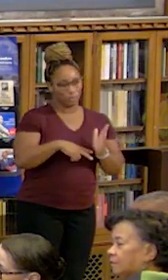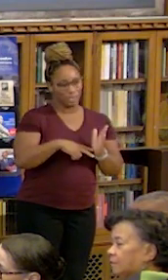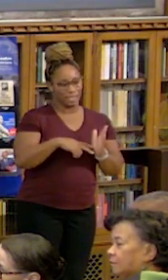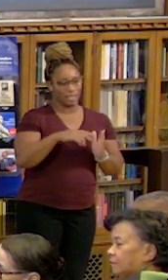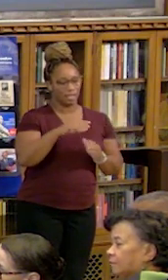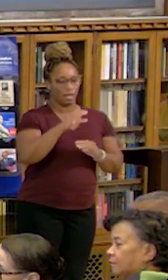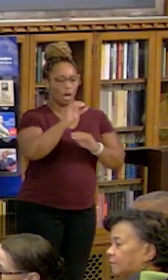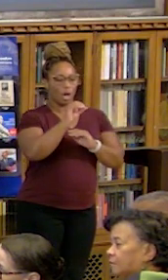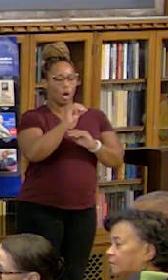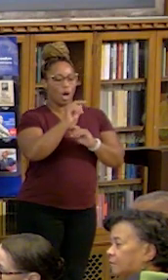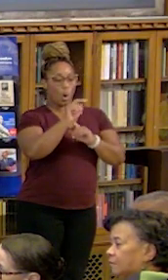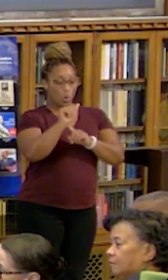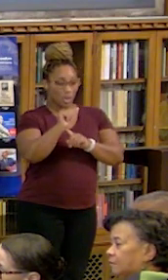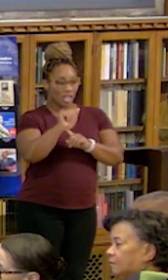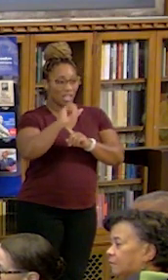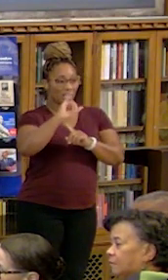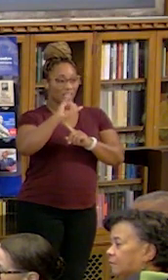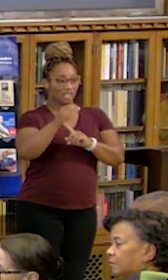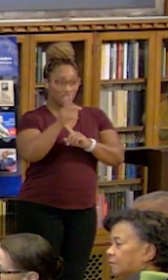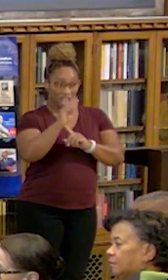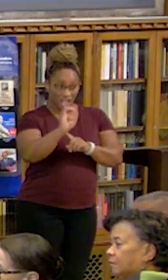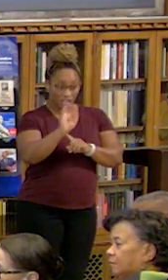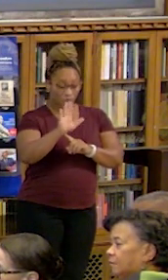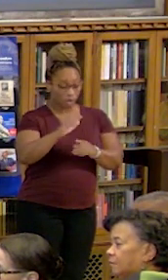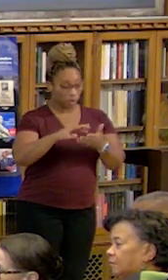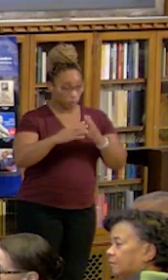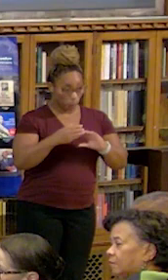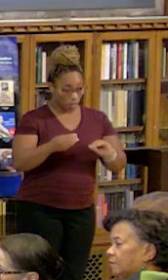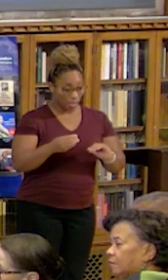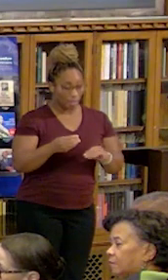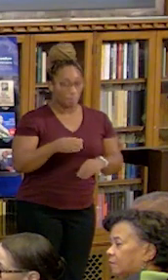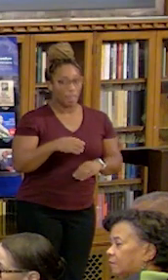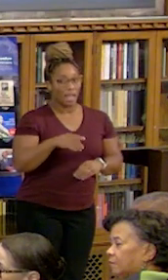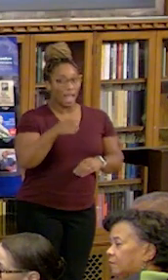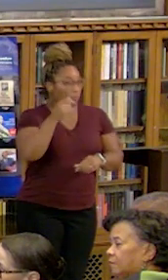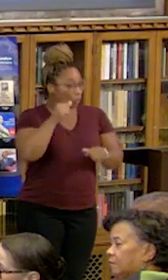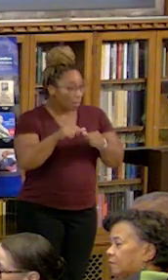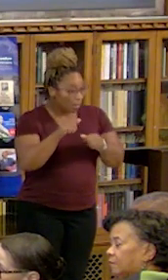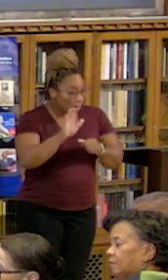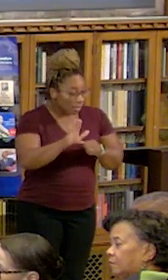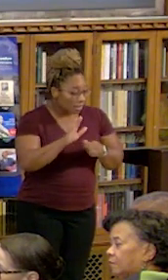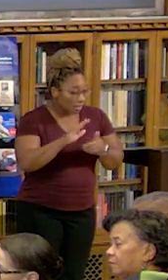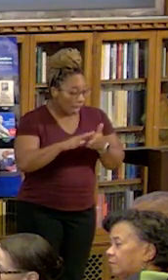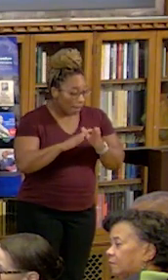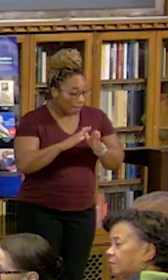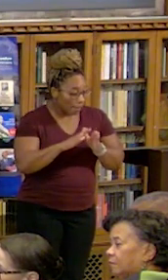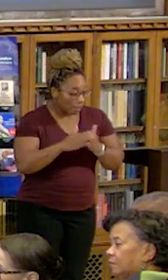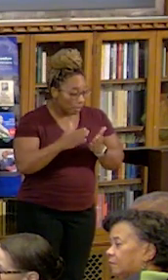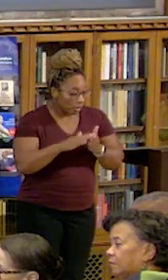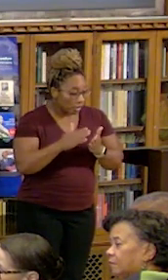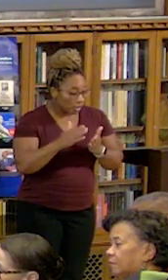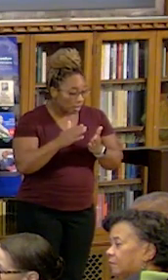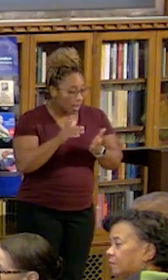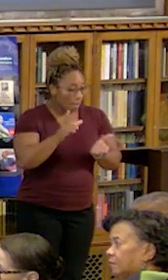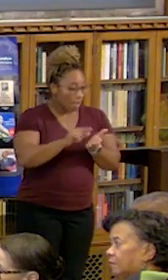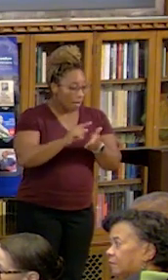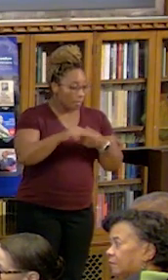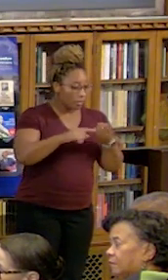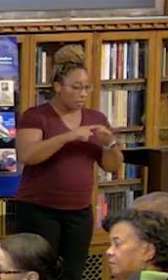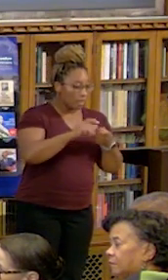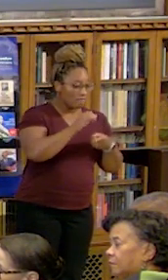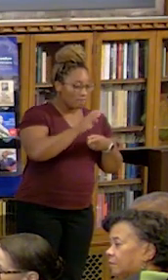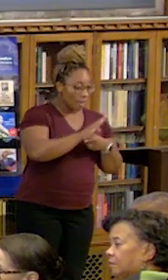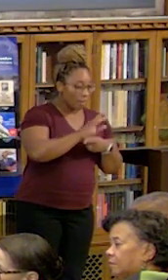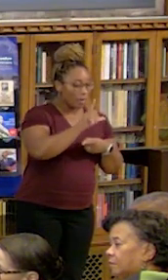Ona judge's story I wanted them to take and and so remember this book is is published in February